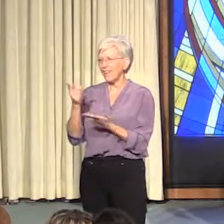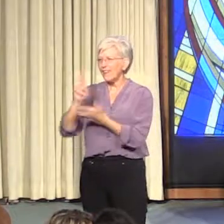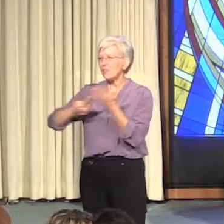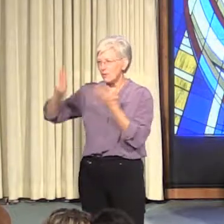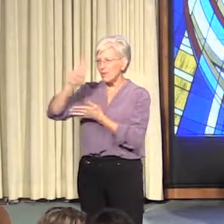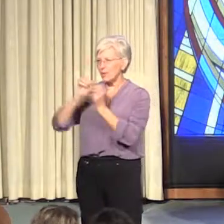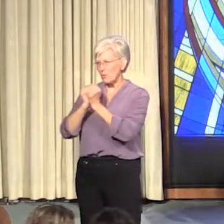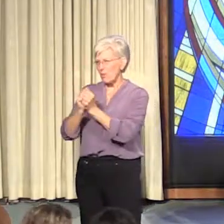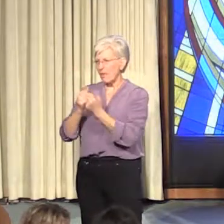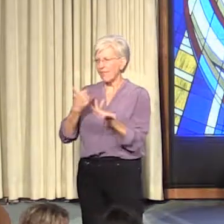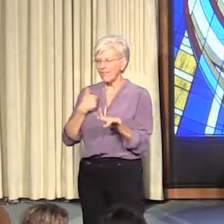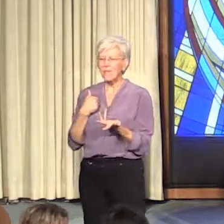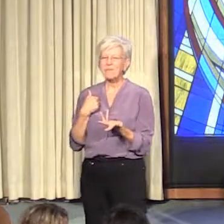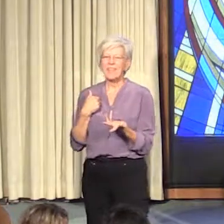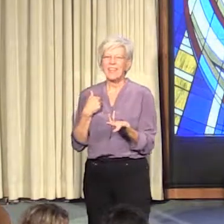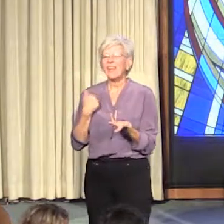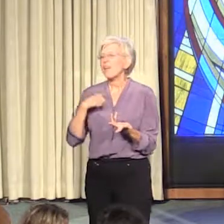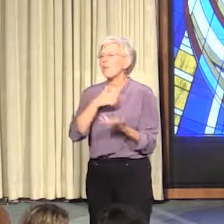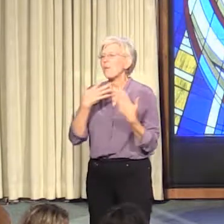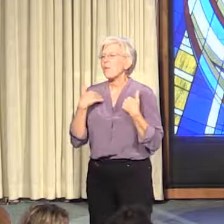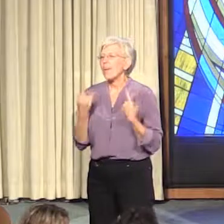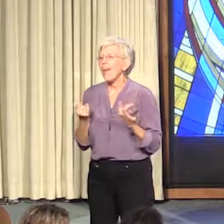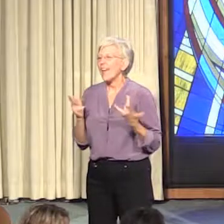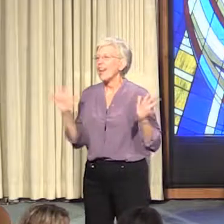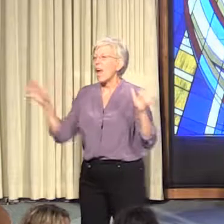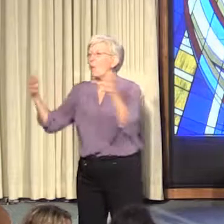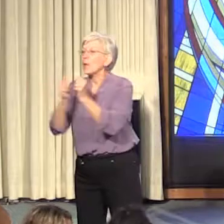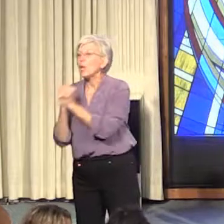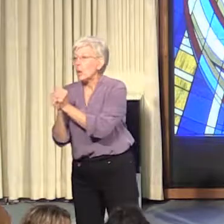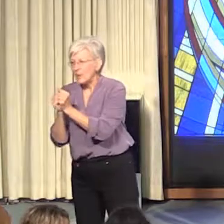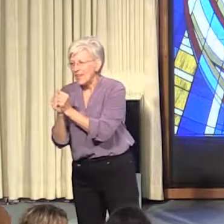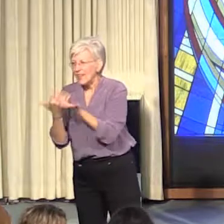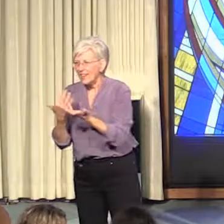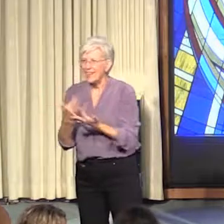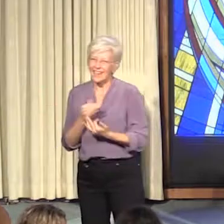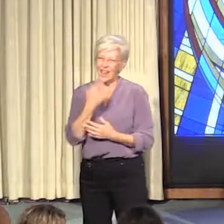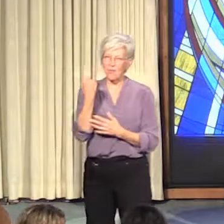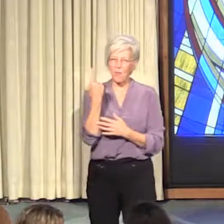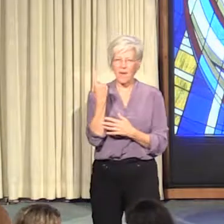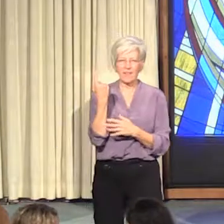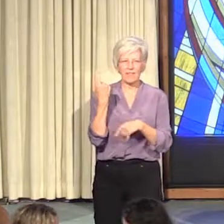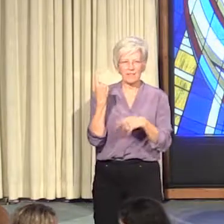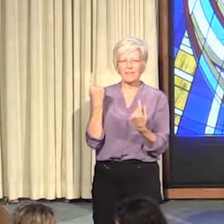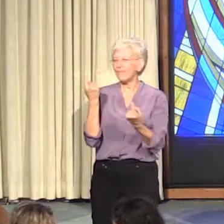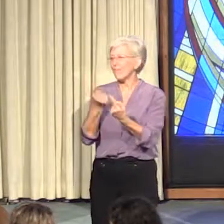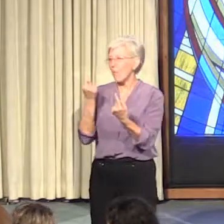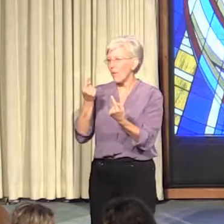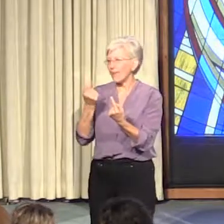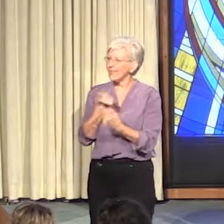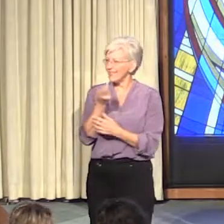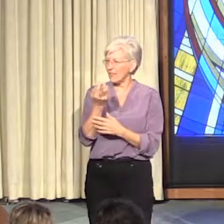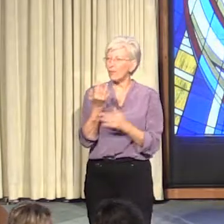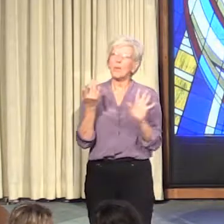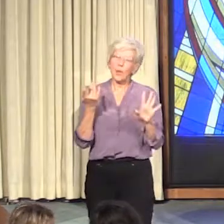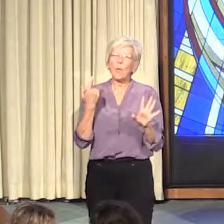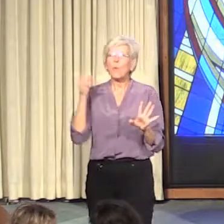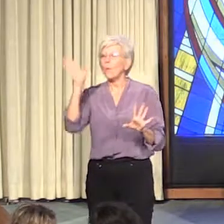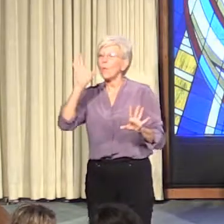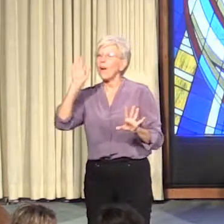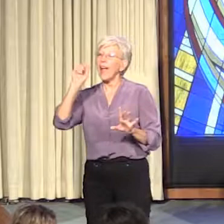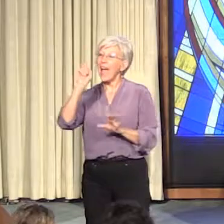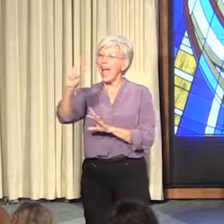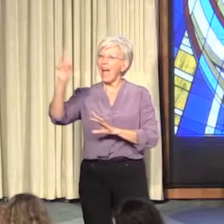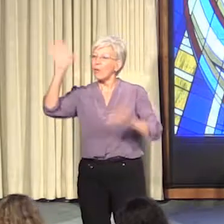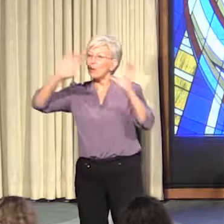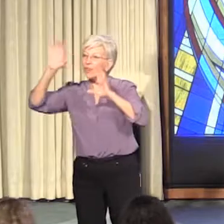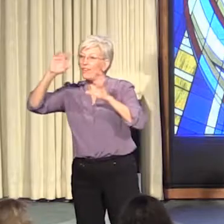my undergraduate degree. And we had a reunion, and at one point, several of us took off. Basically, we were out looking for West